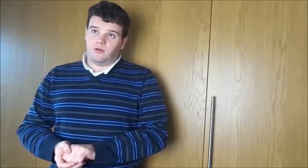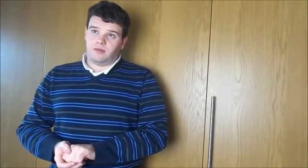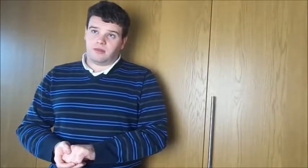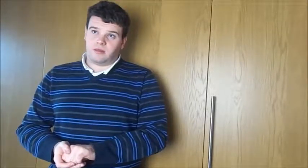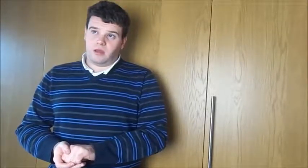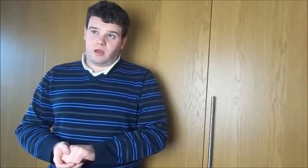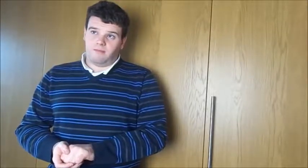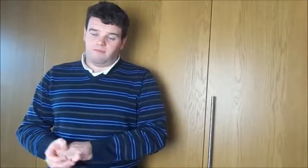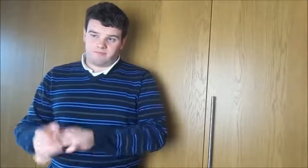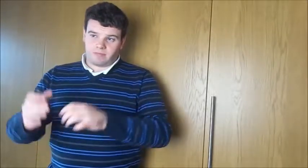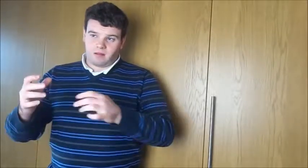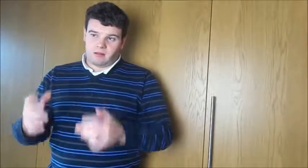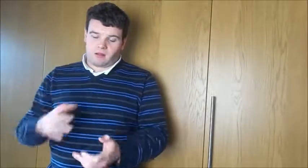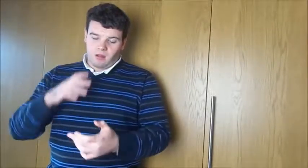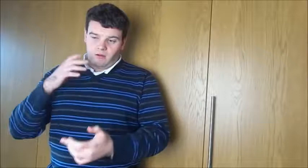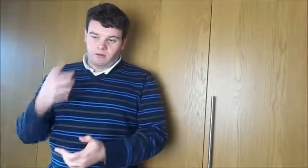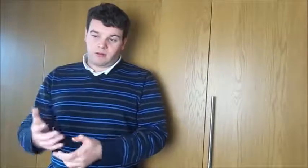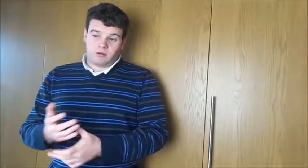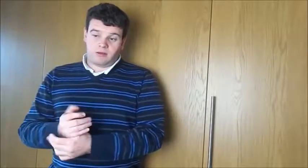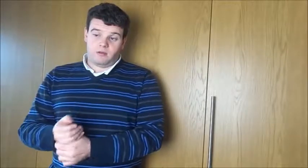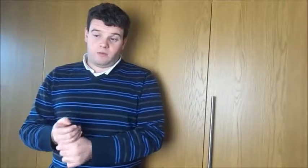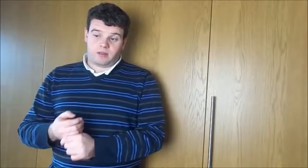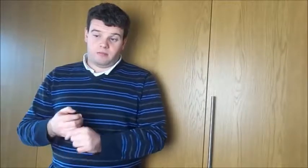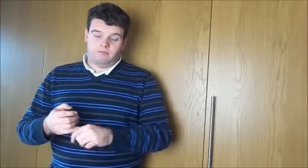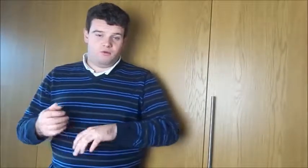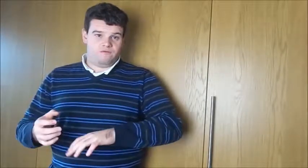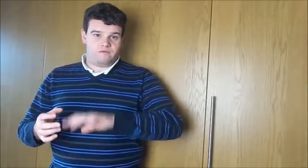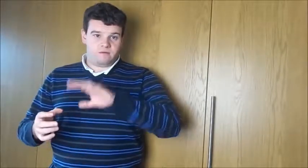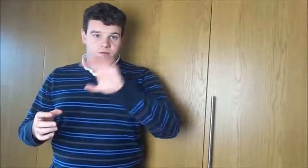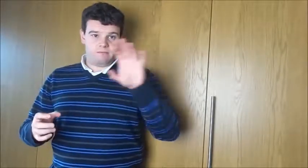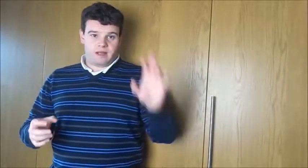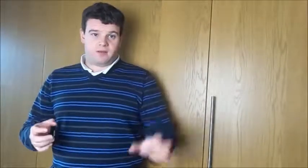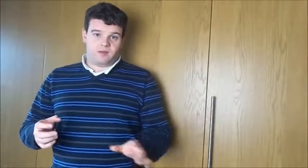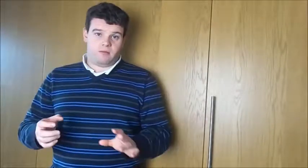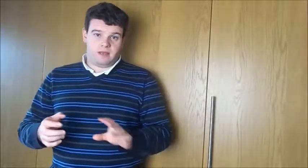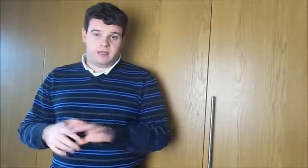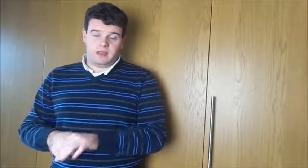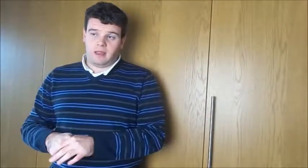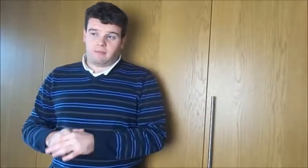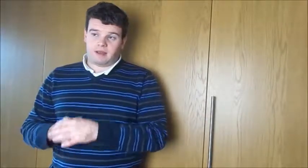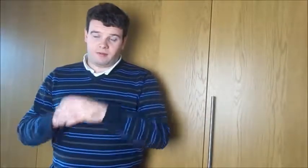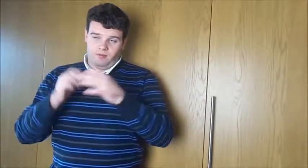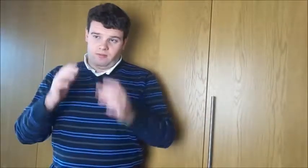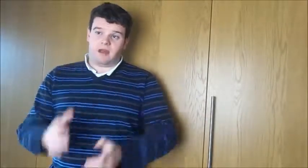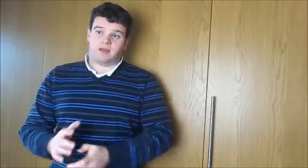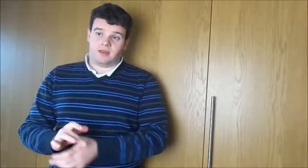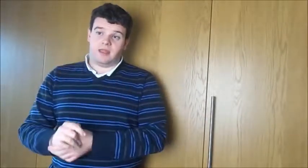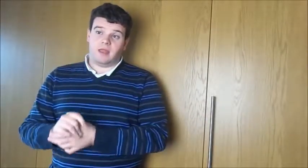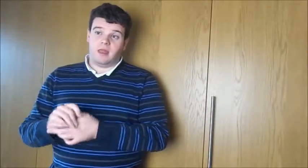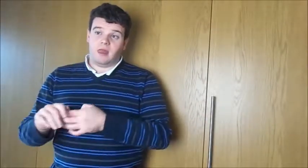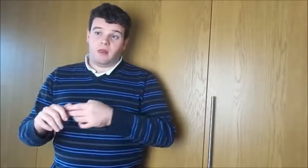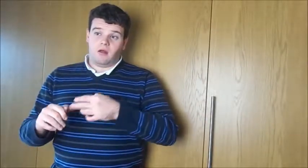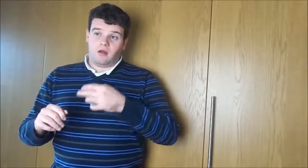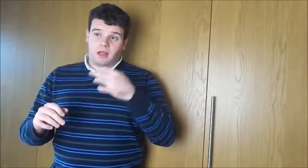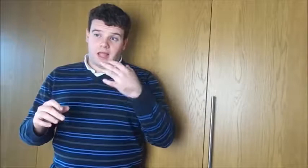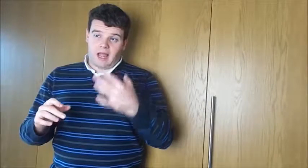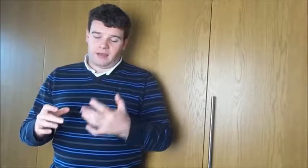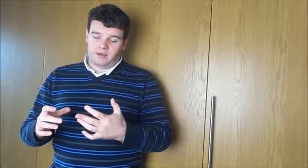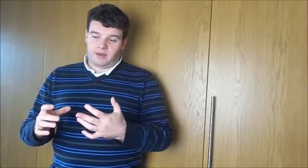Because her initial idea was to move back to Germany, back to the Principality, and